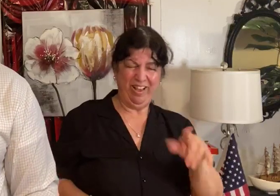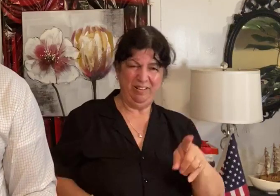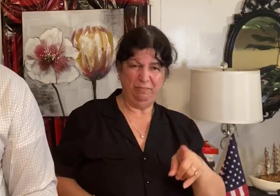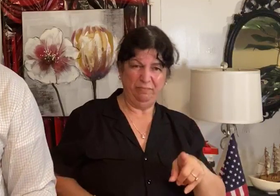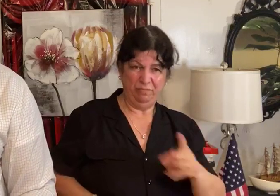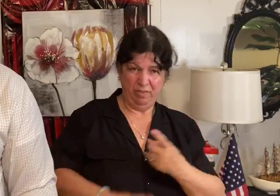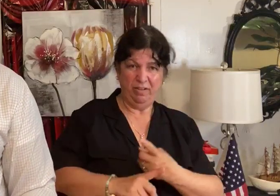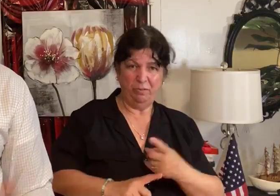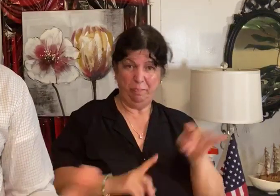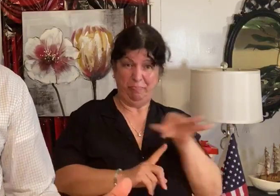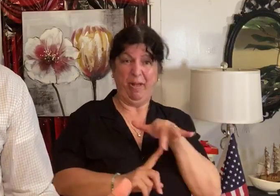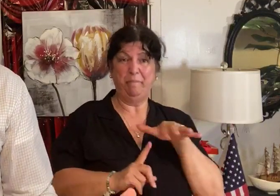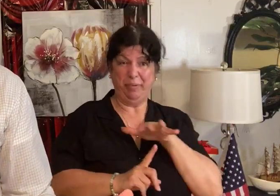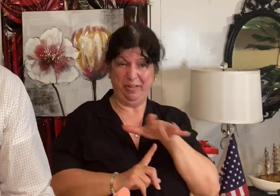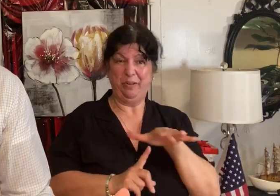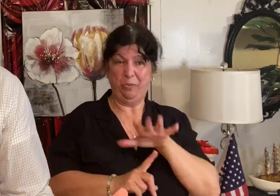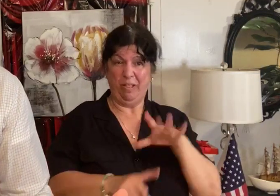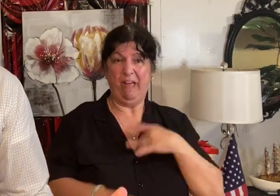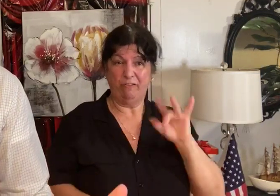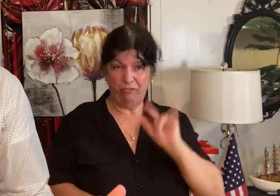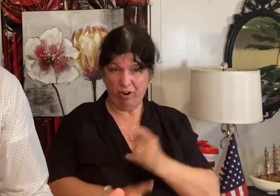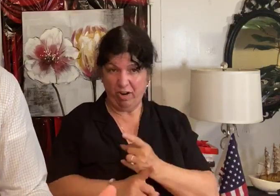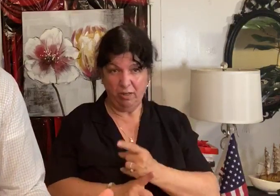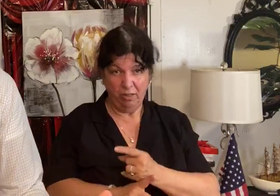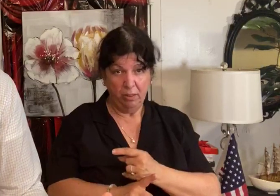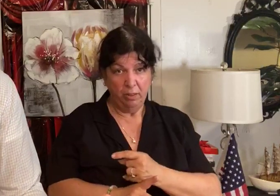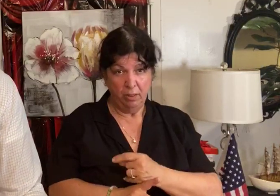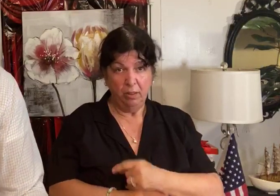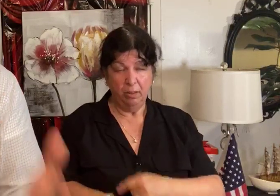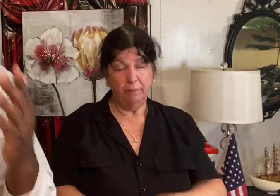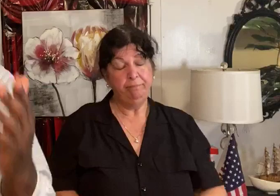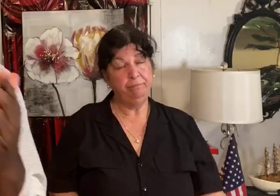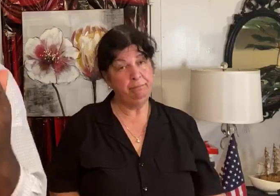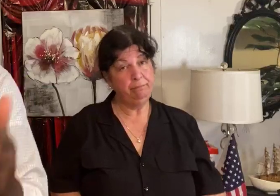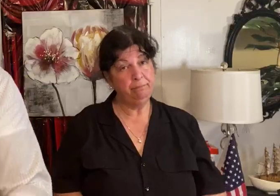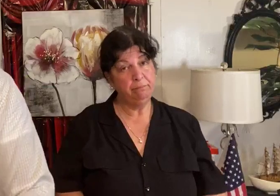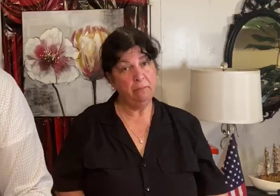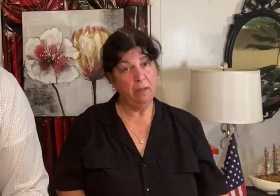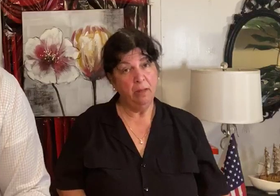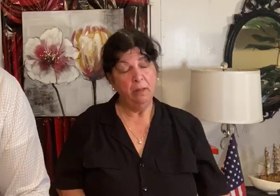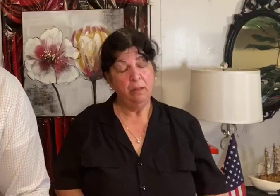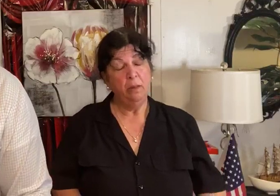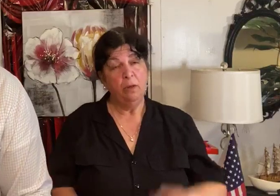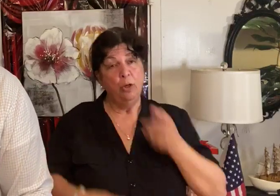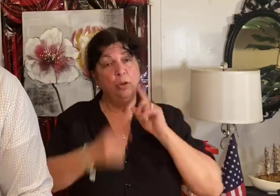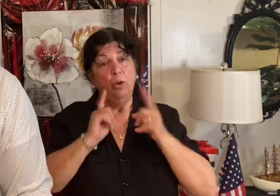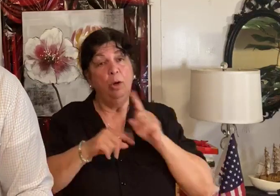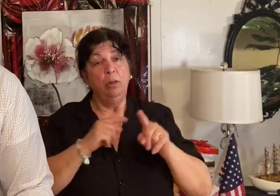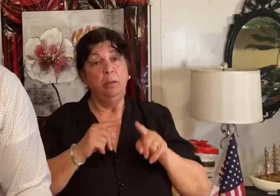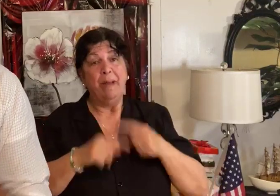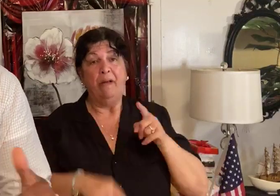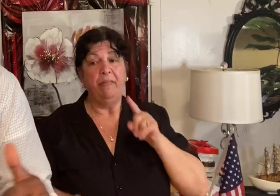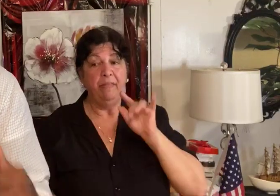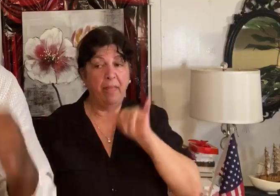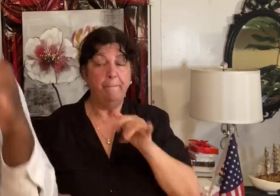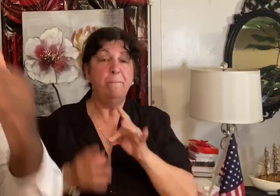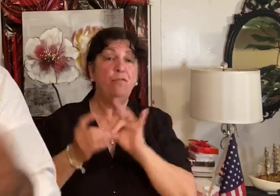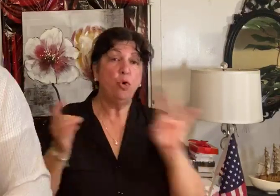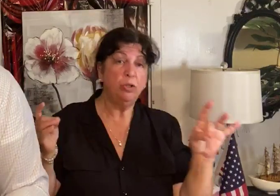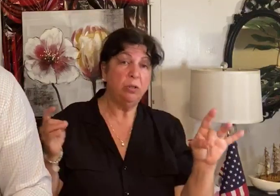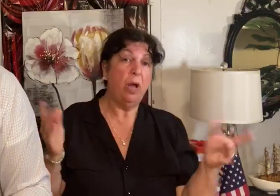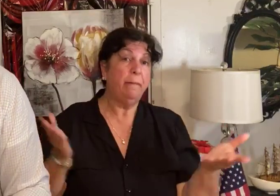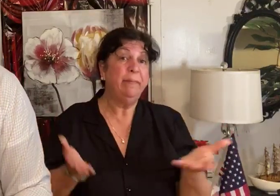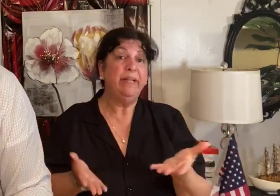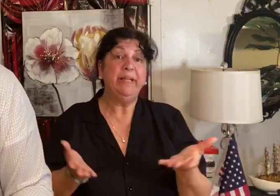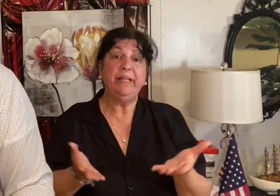Now, I did read a scripture this evening, didn't I? And I do want to talk to you about that. Again, I'm